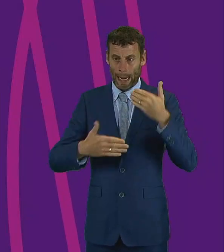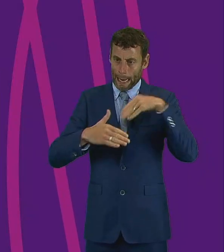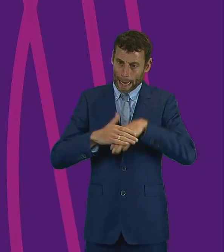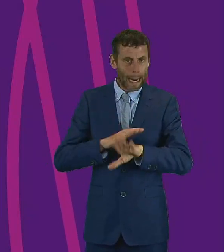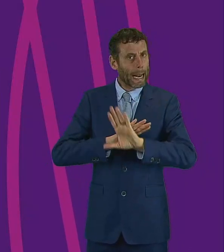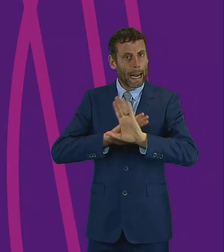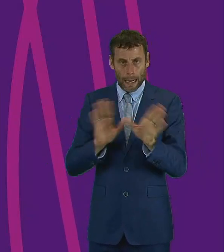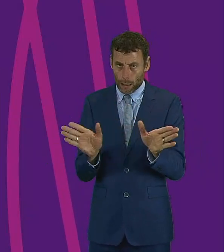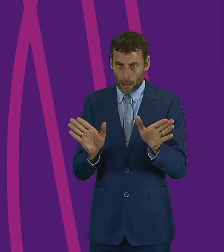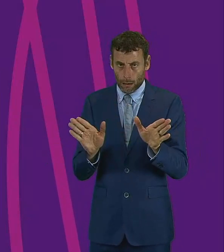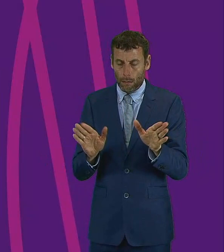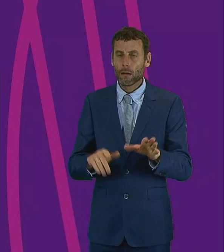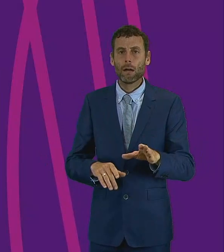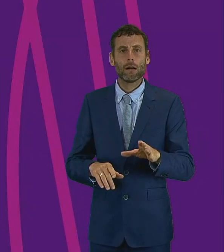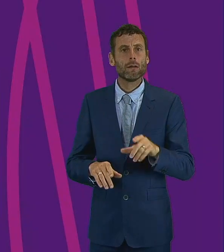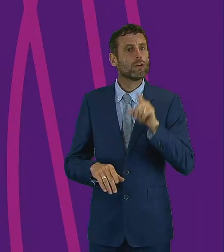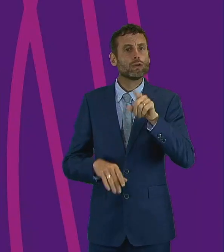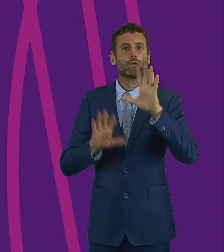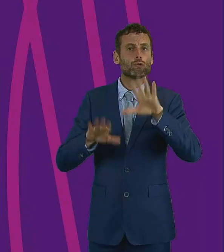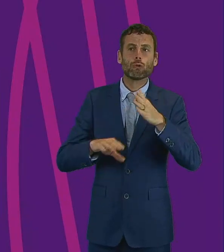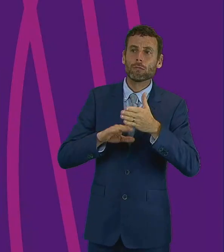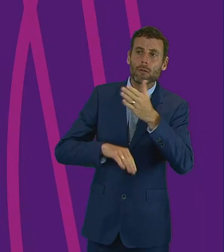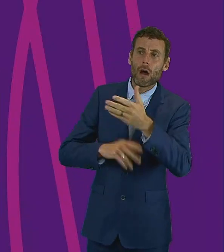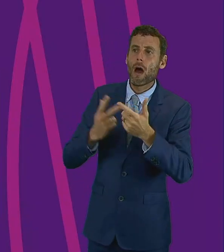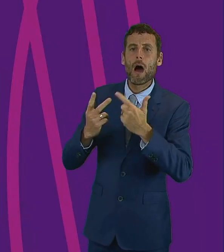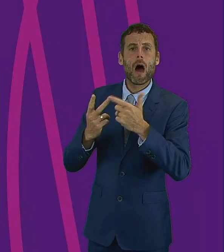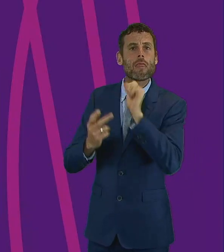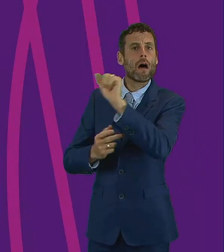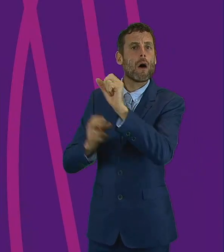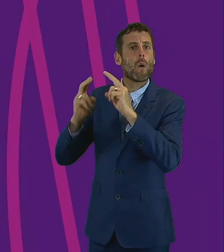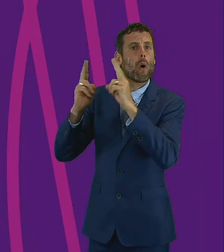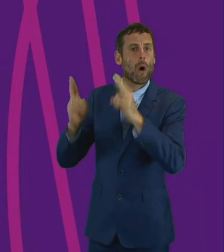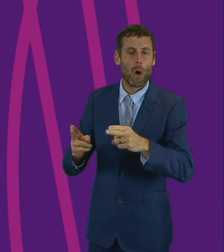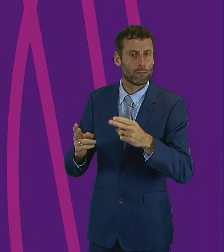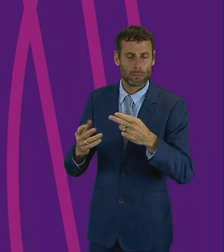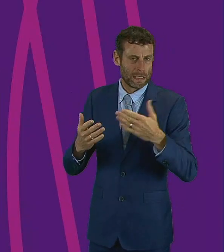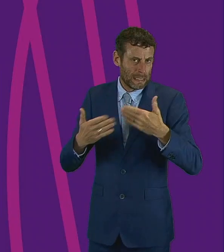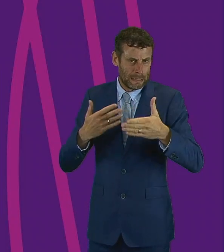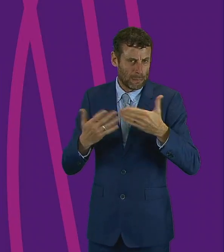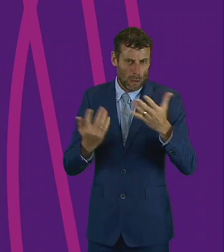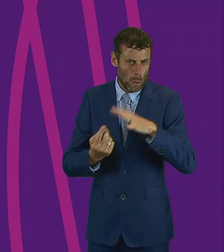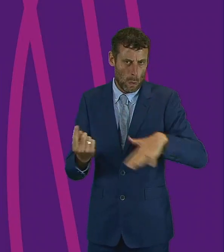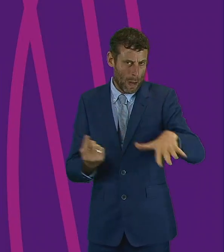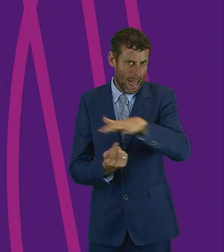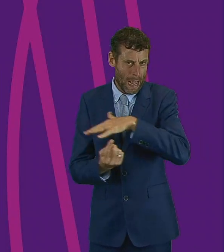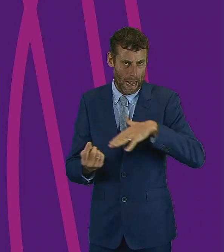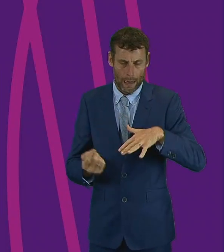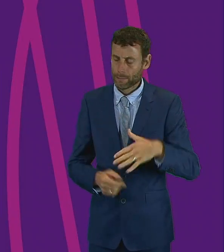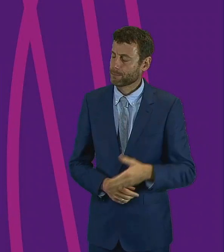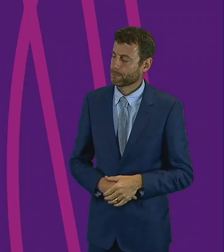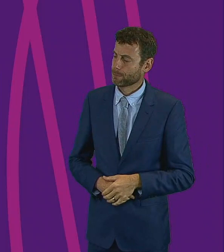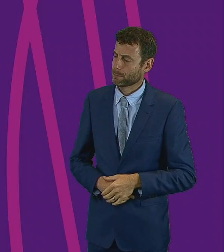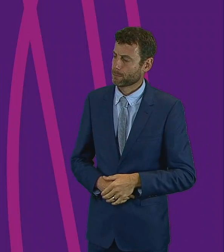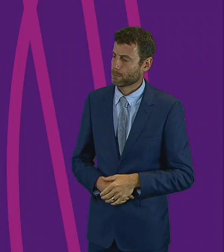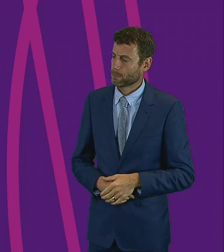and you should not visit someone else's home, no matter where it is." Now, as far as I understand it,